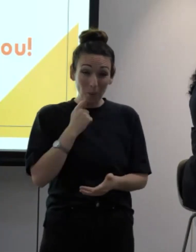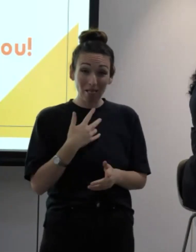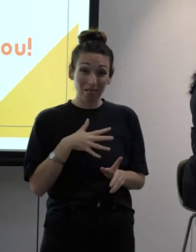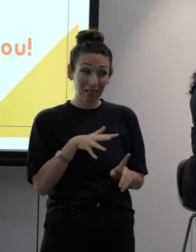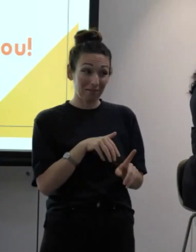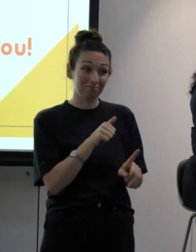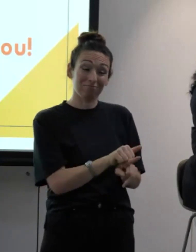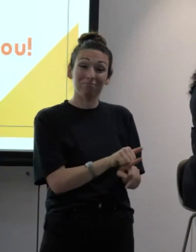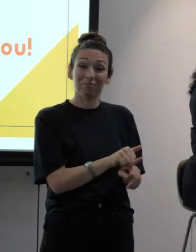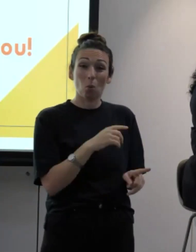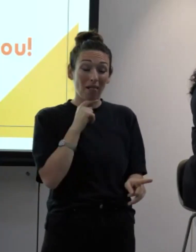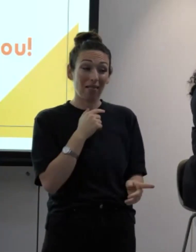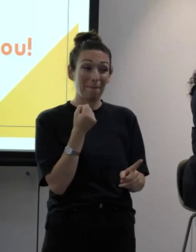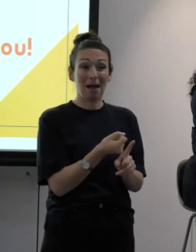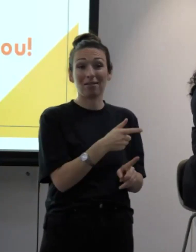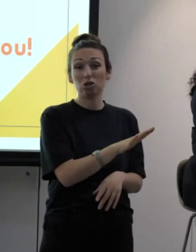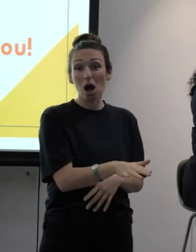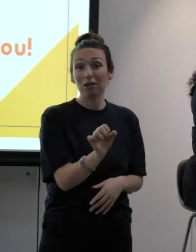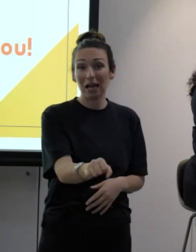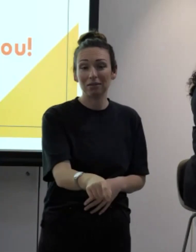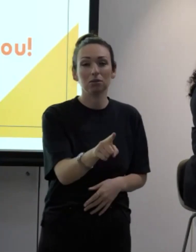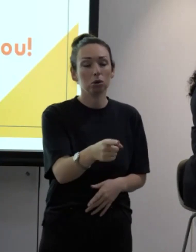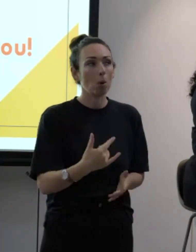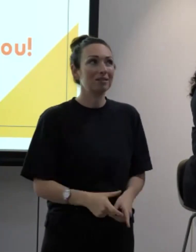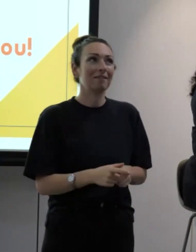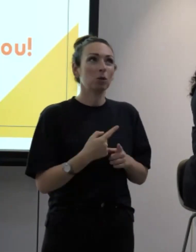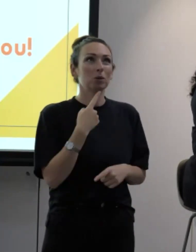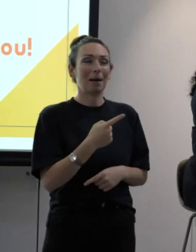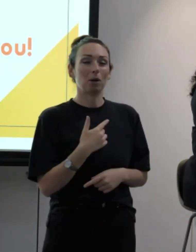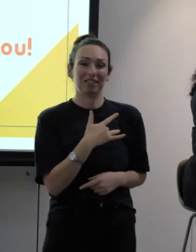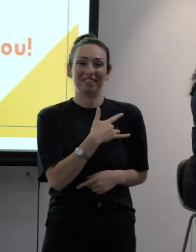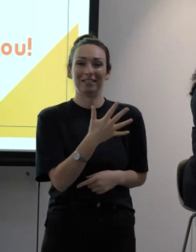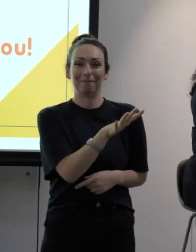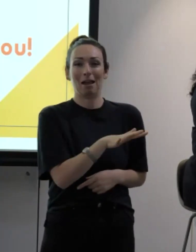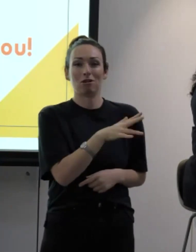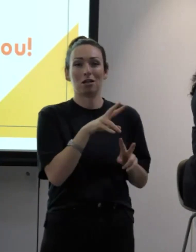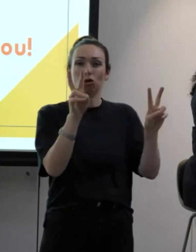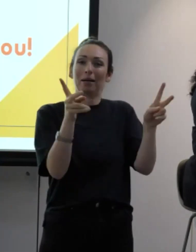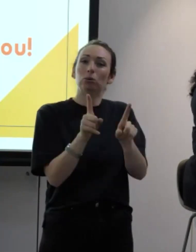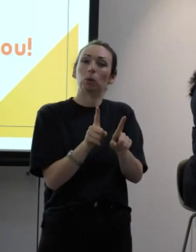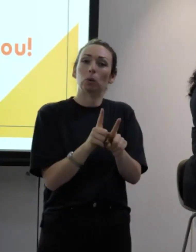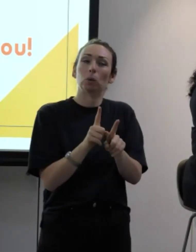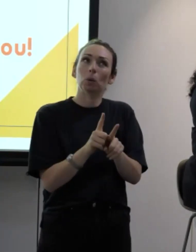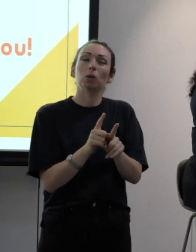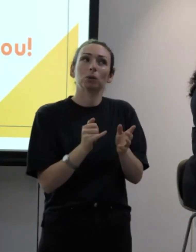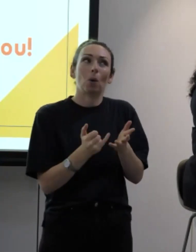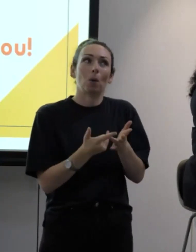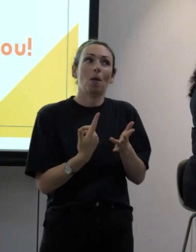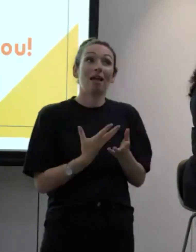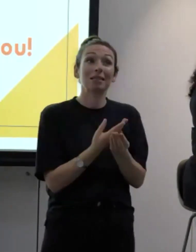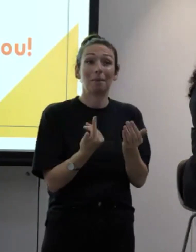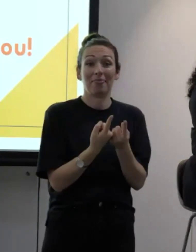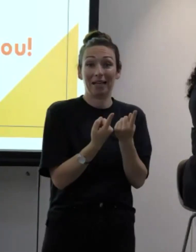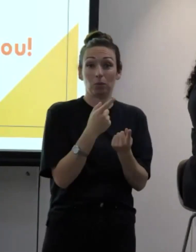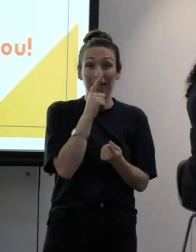working towards this, but it's really difficult, sensitive area to navigate. There are things that we can